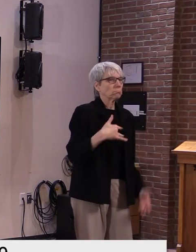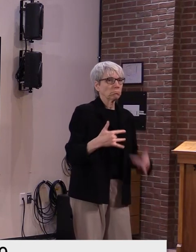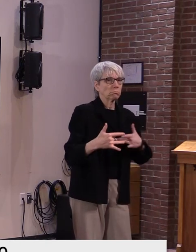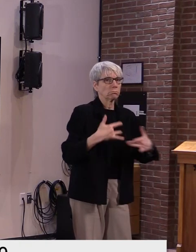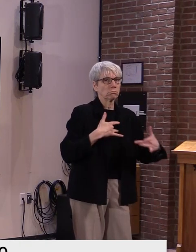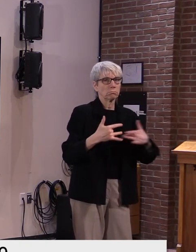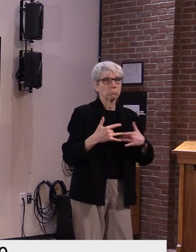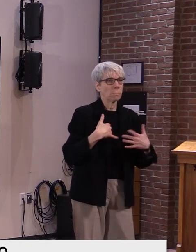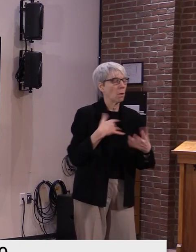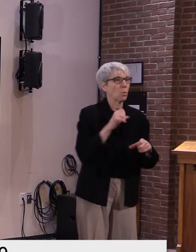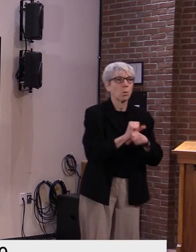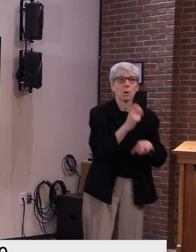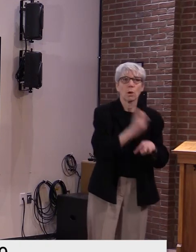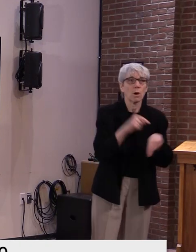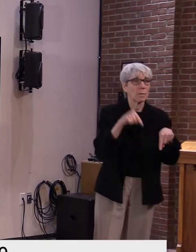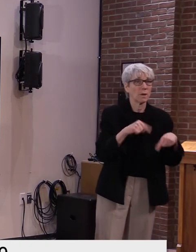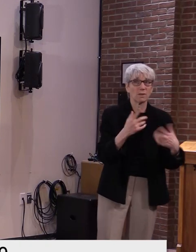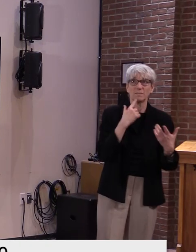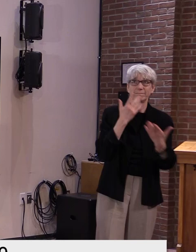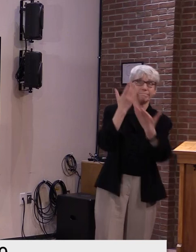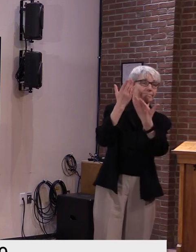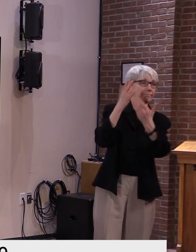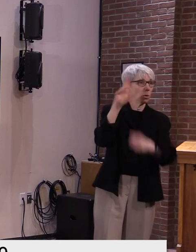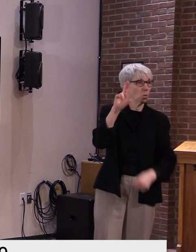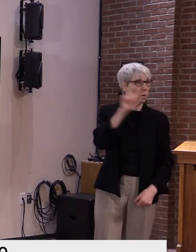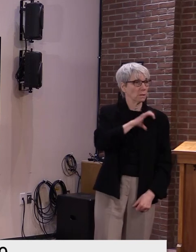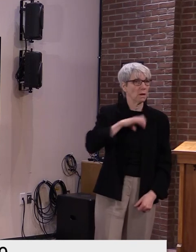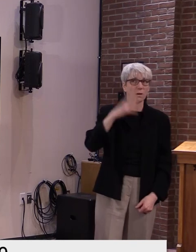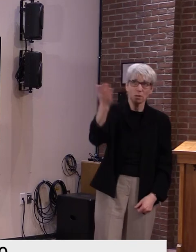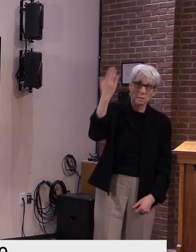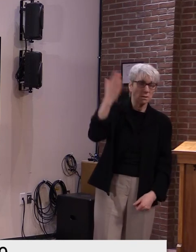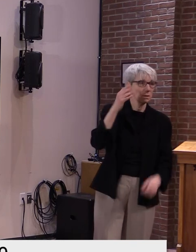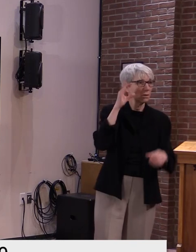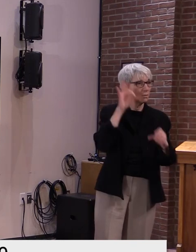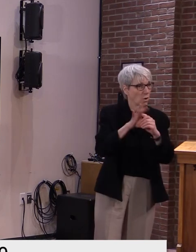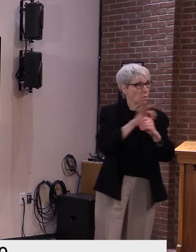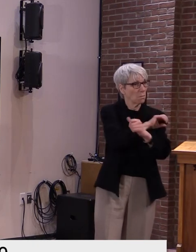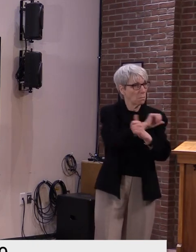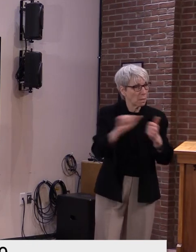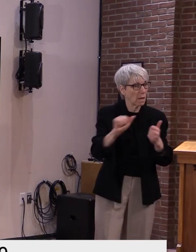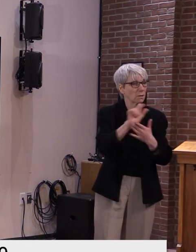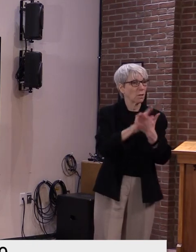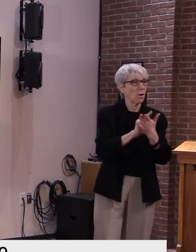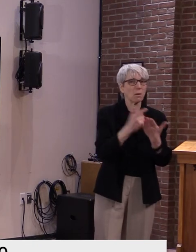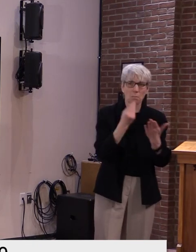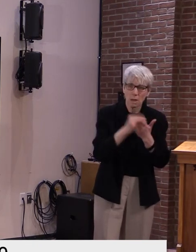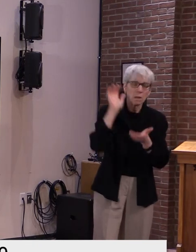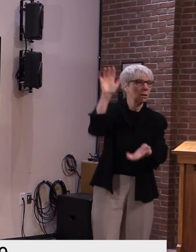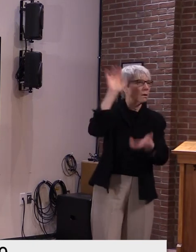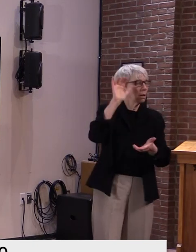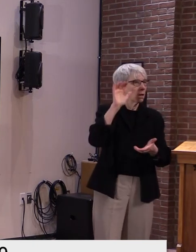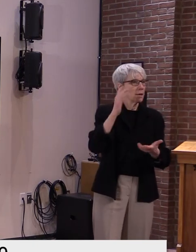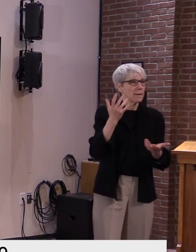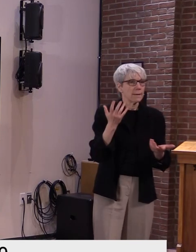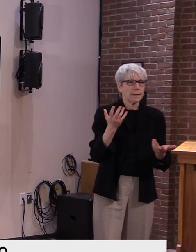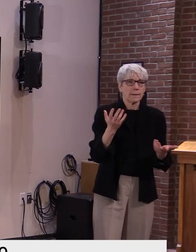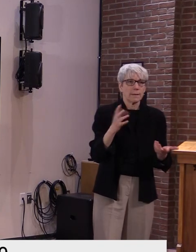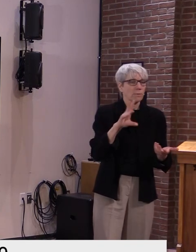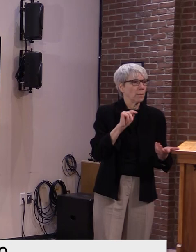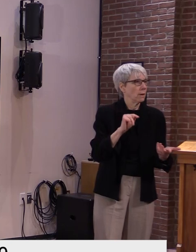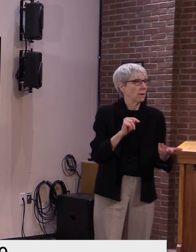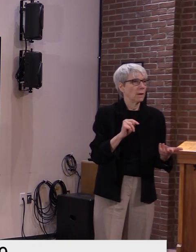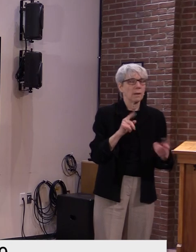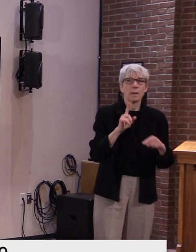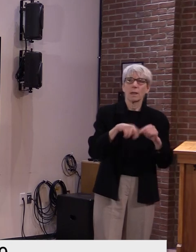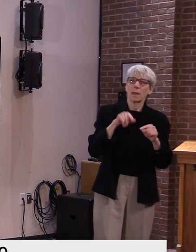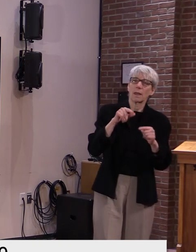it really is up to Congress at this point. We just don't have the means, the capacity, or the use of the